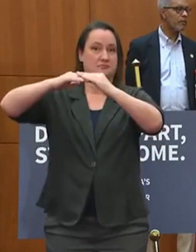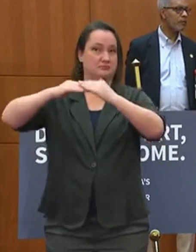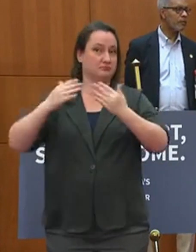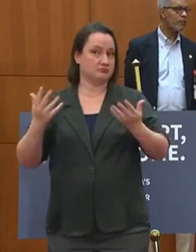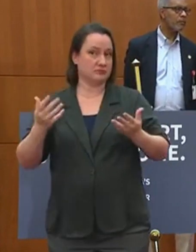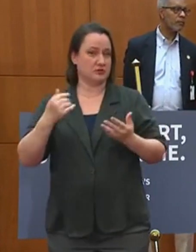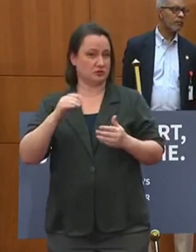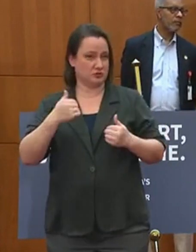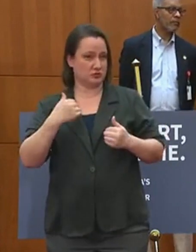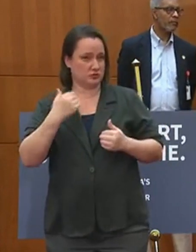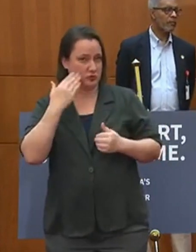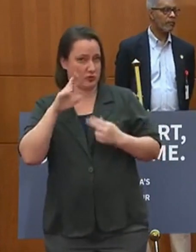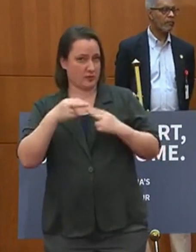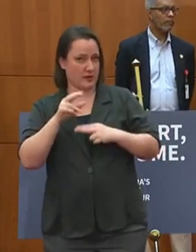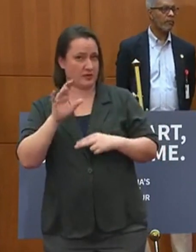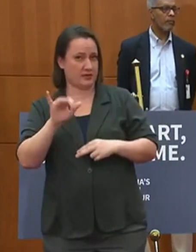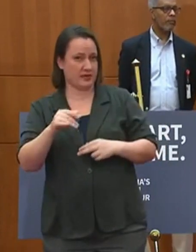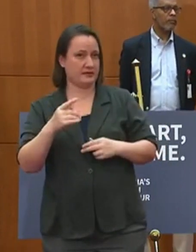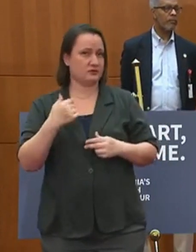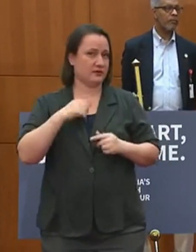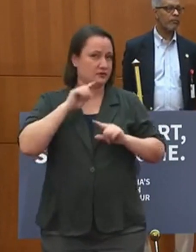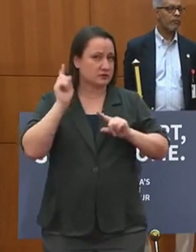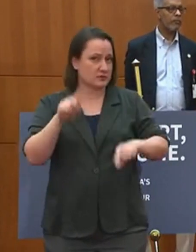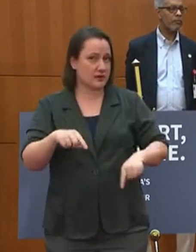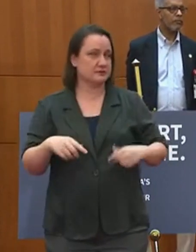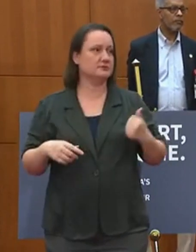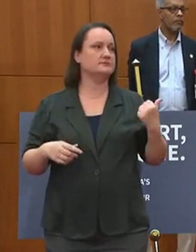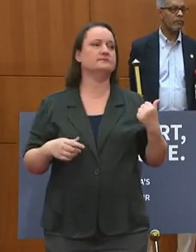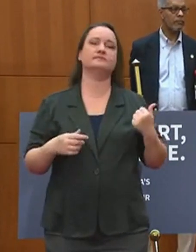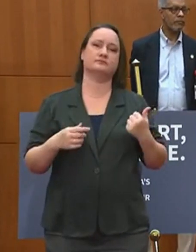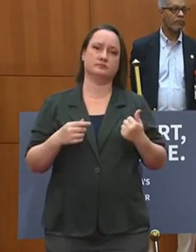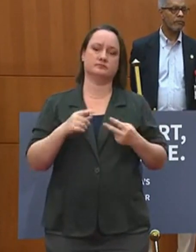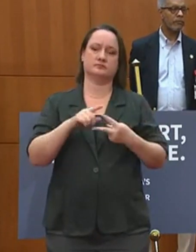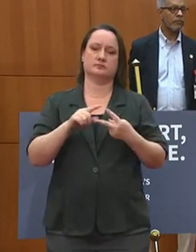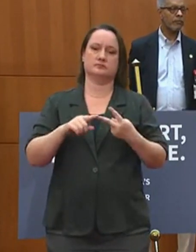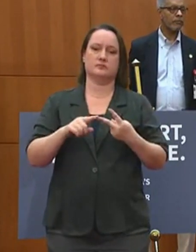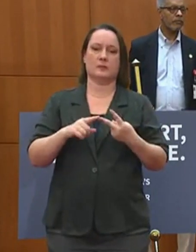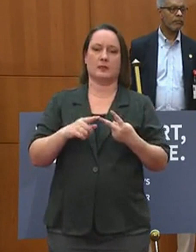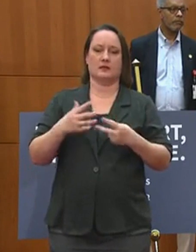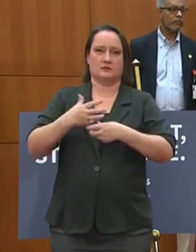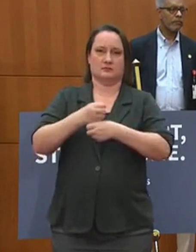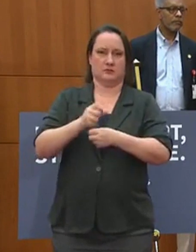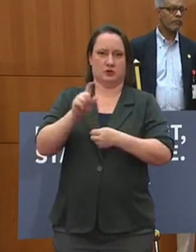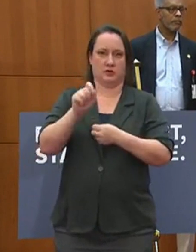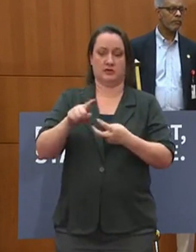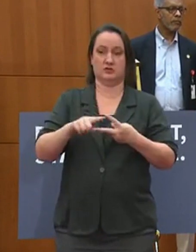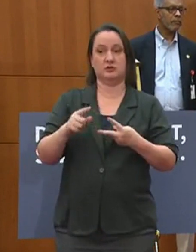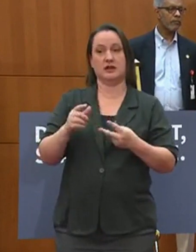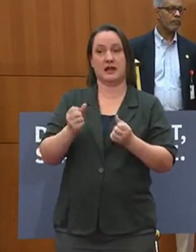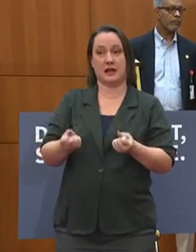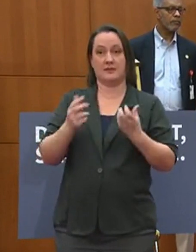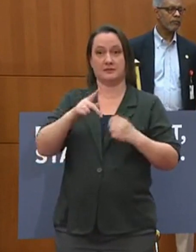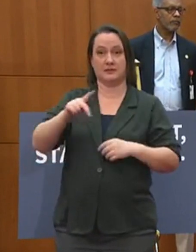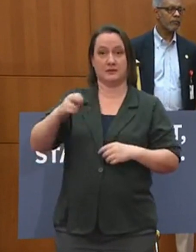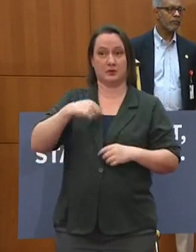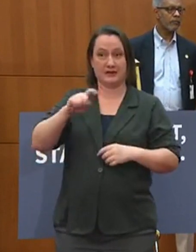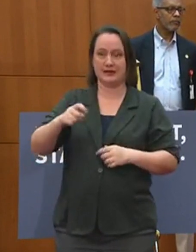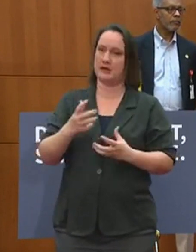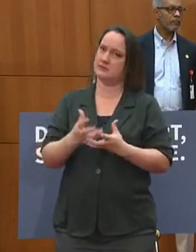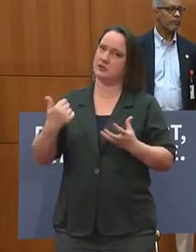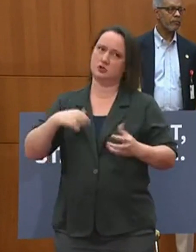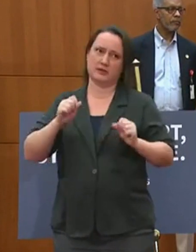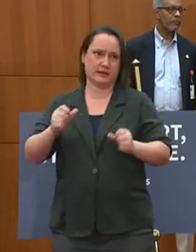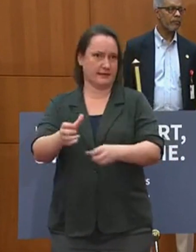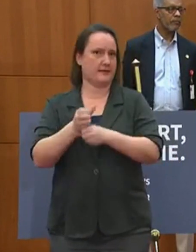Secretary Kerry address that, but just to start, the question is how much PPE do we need? We need as much as we can get, bottom